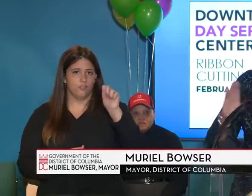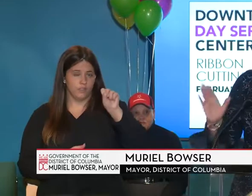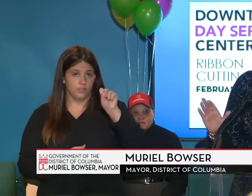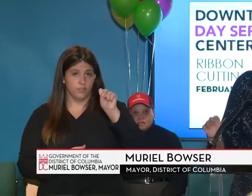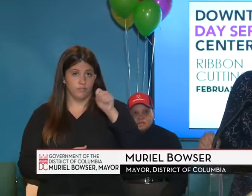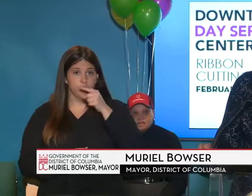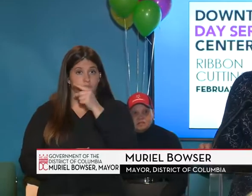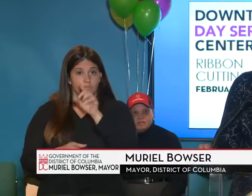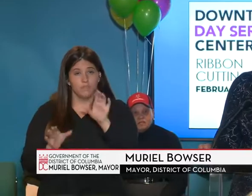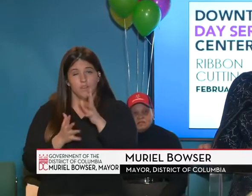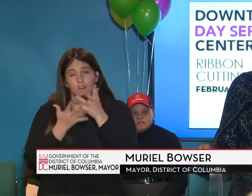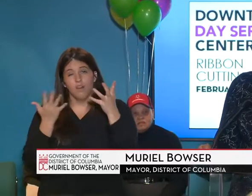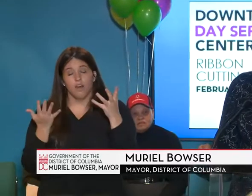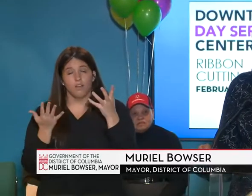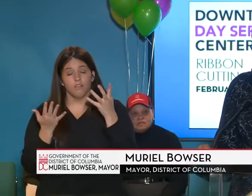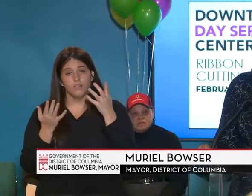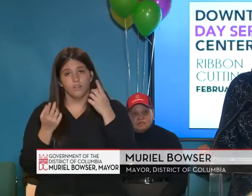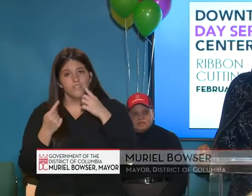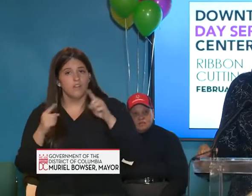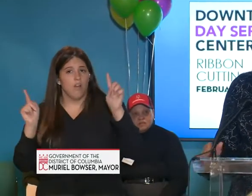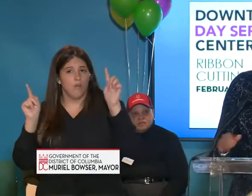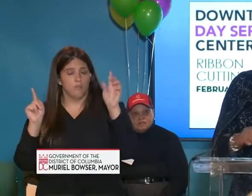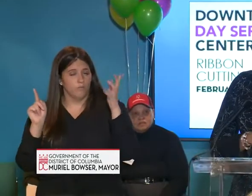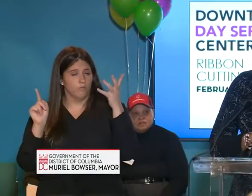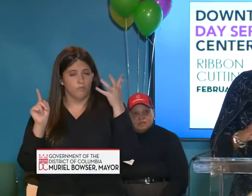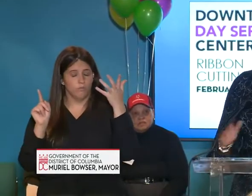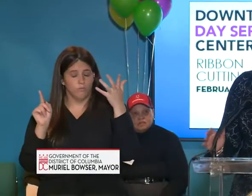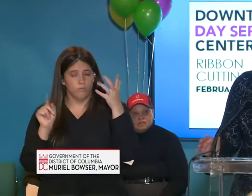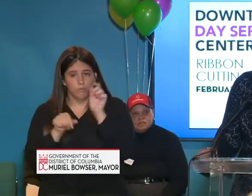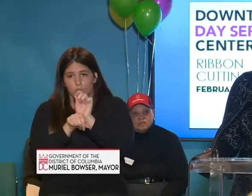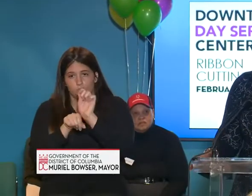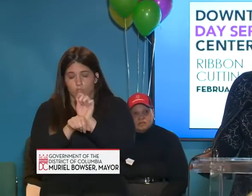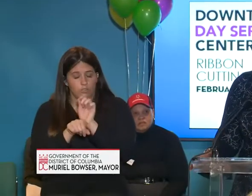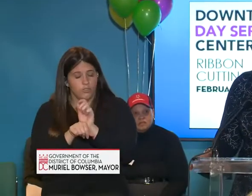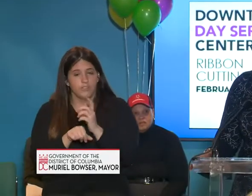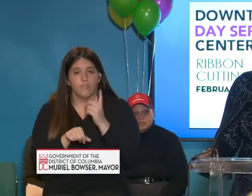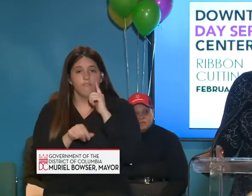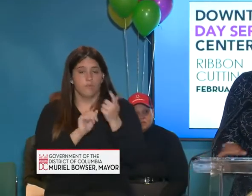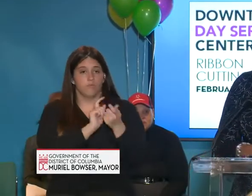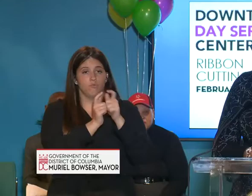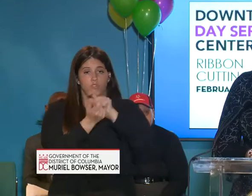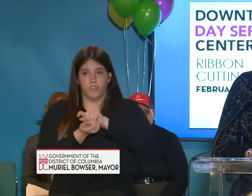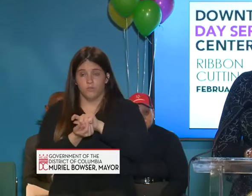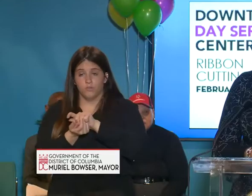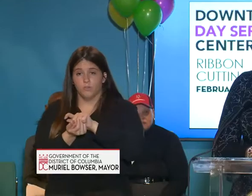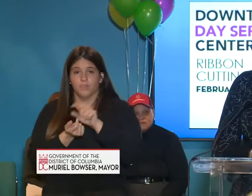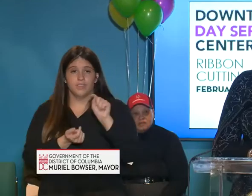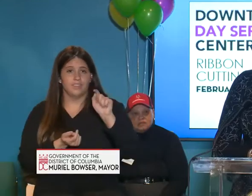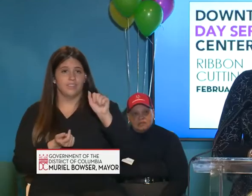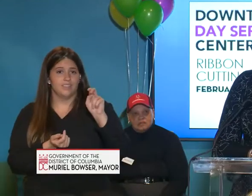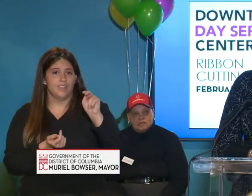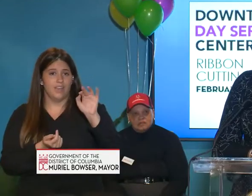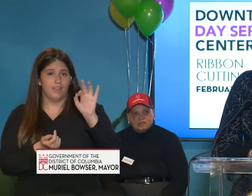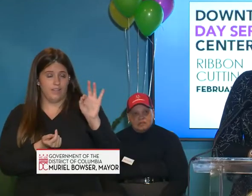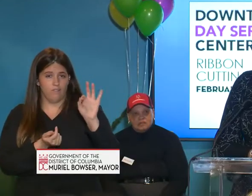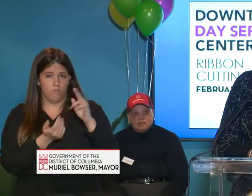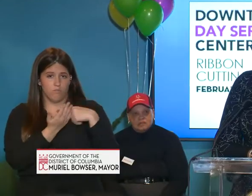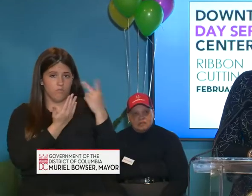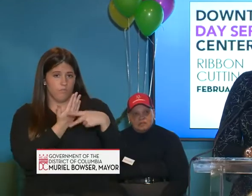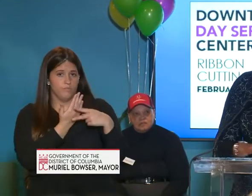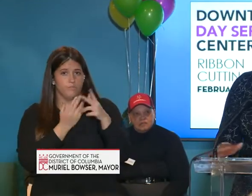some really phenomenal work over the last 4 years, from transforming our TANF program